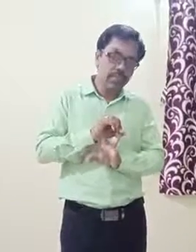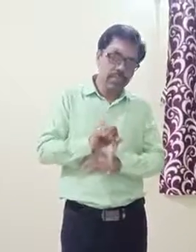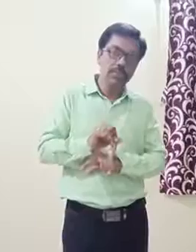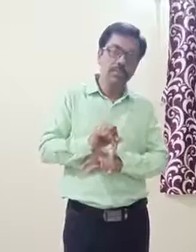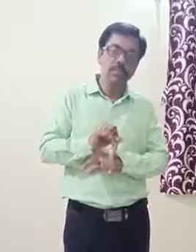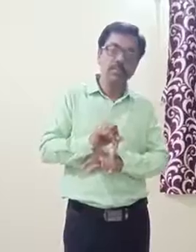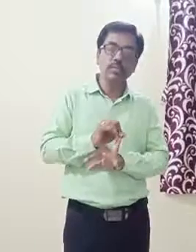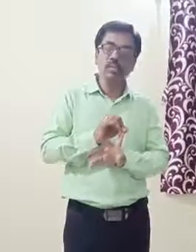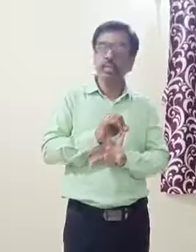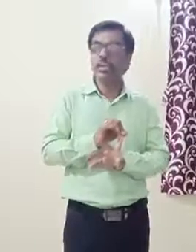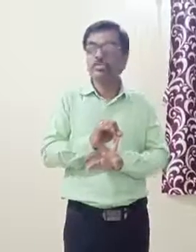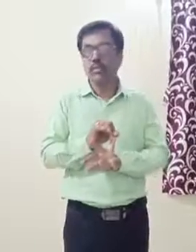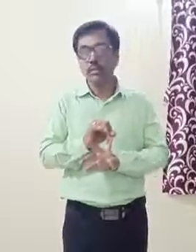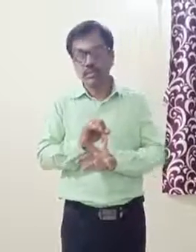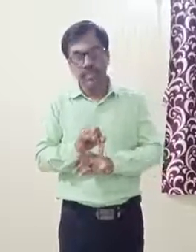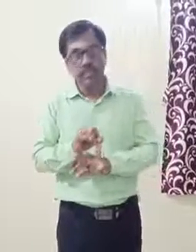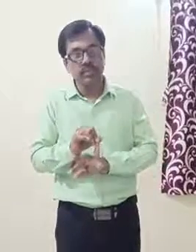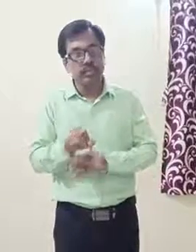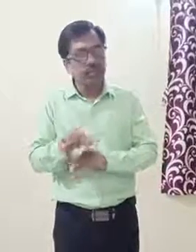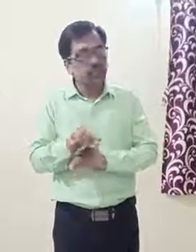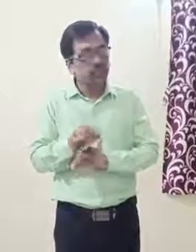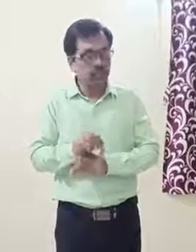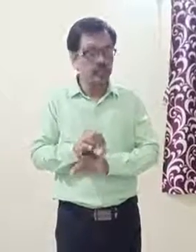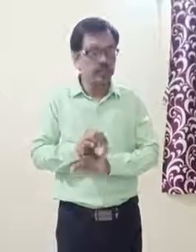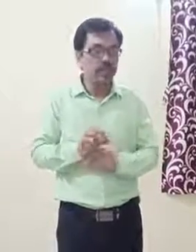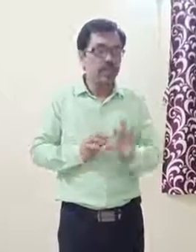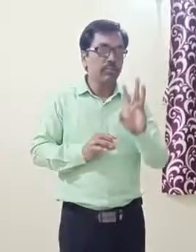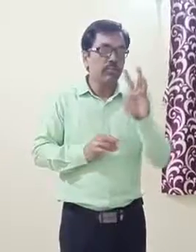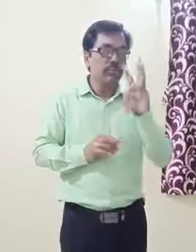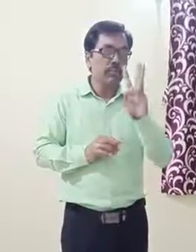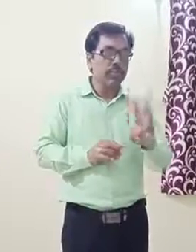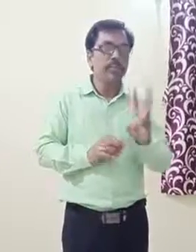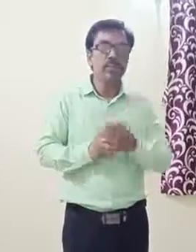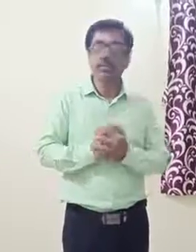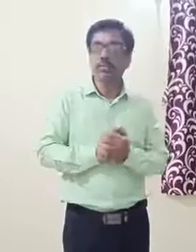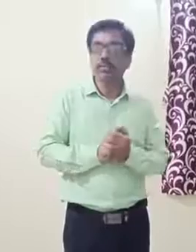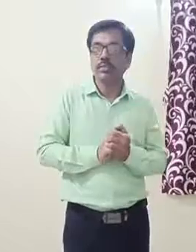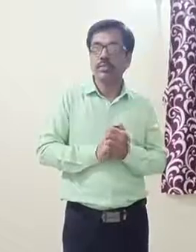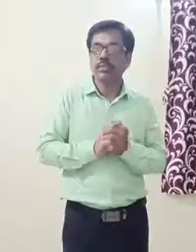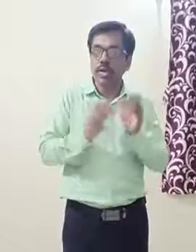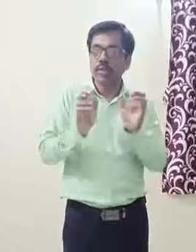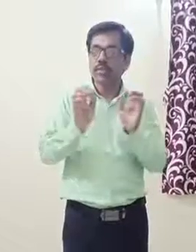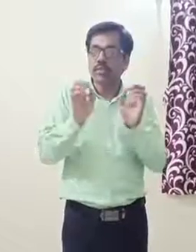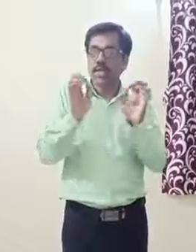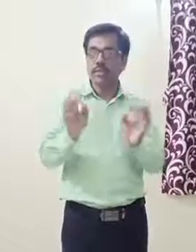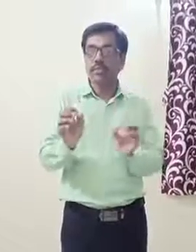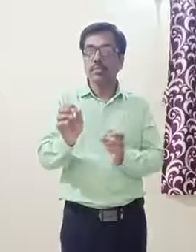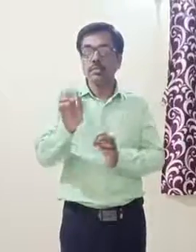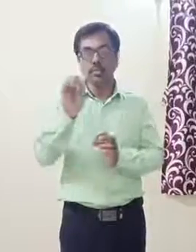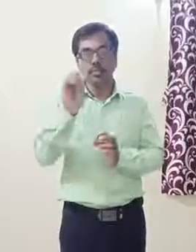army required for winning rest of the Europe, were the 3 main reasons why the reactions to the Napoleon's